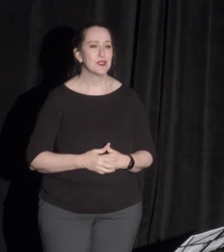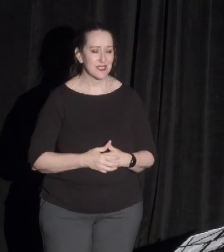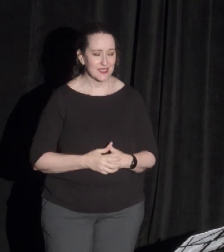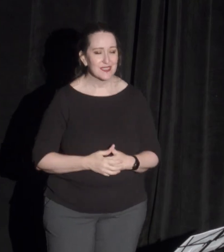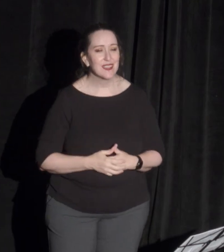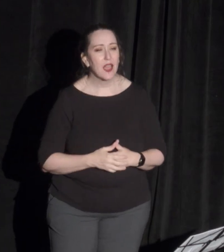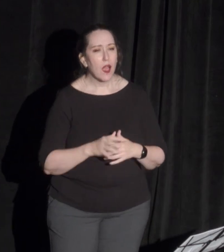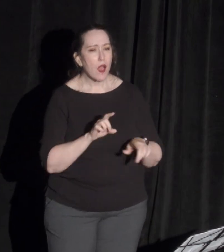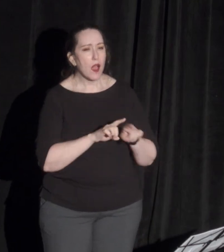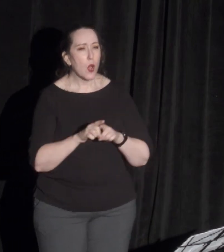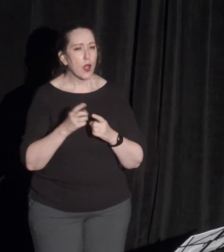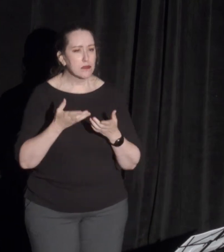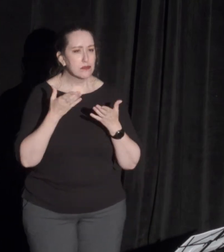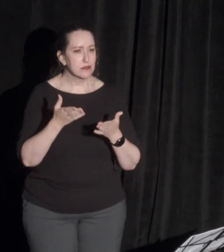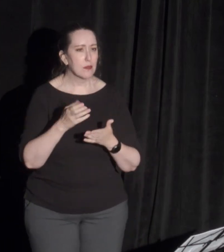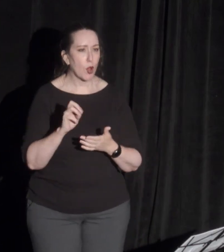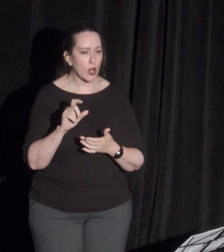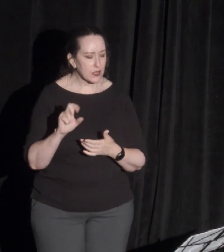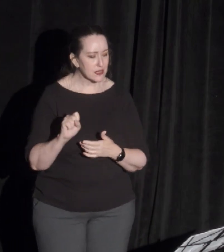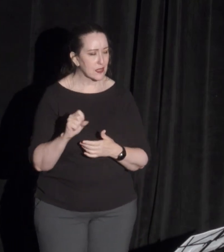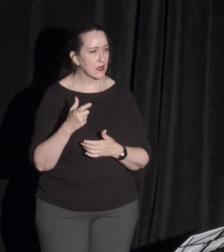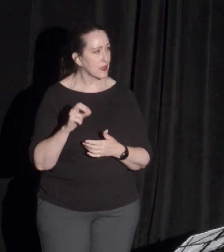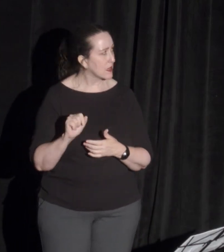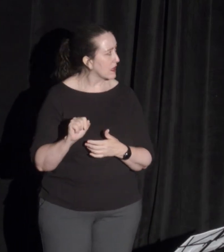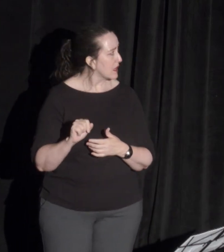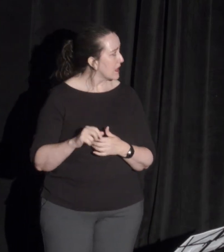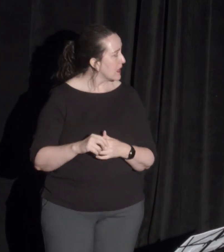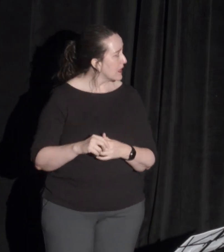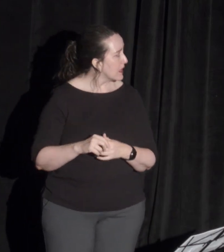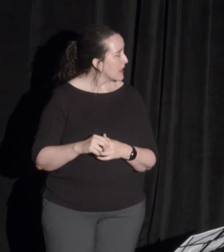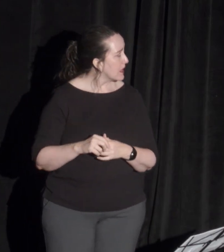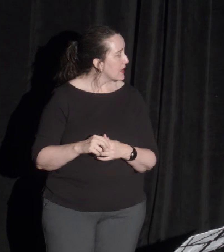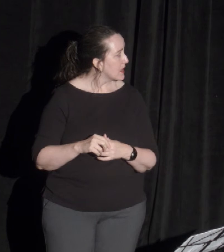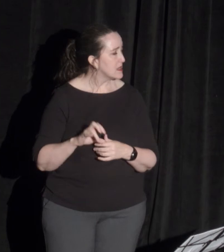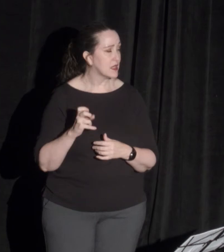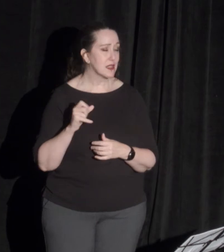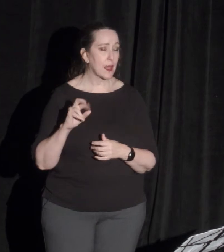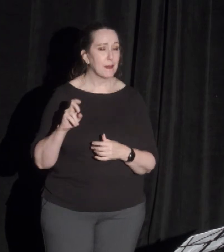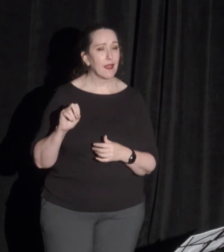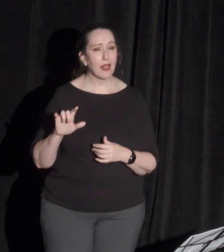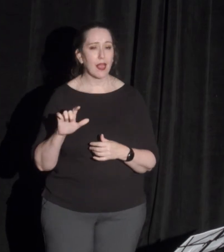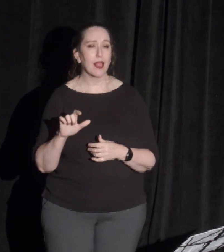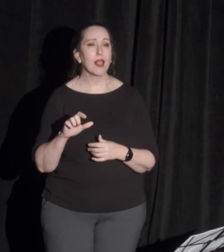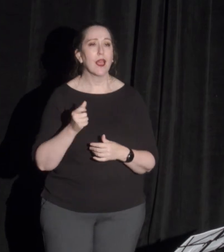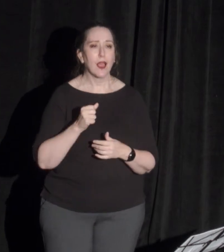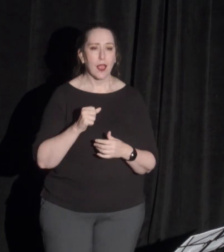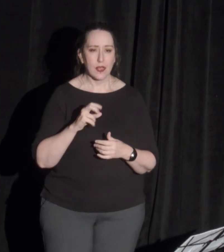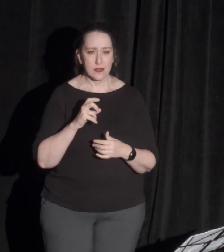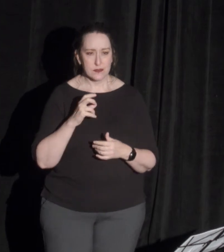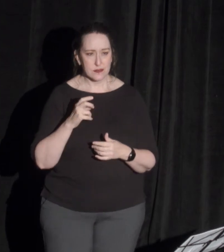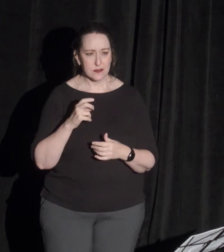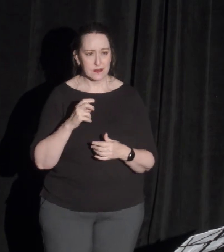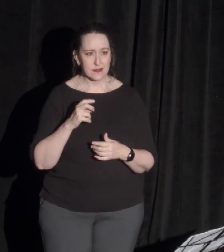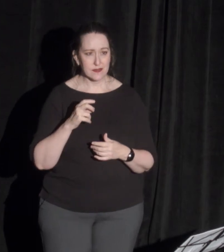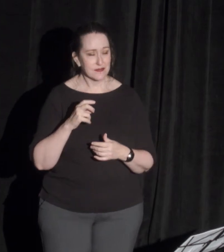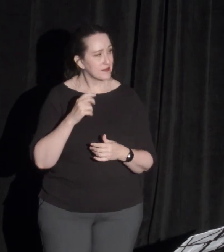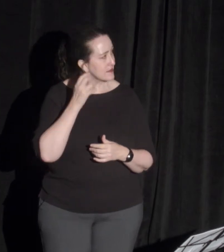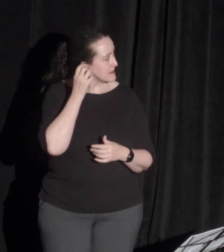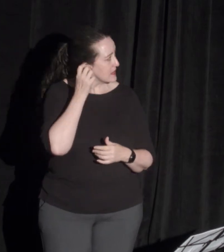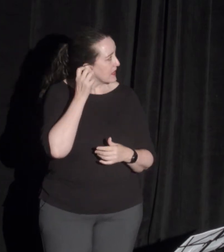thank Gideon Marcus and the crew at Galactic Journey, Jessica Rydell, my co-conspirator at the Speculative Fiction Showcase, Mike Lyer and